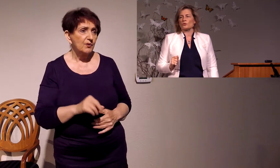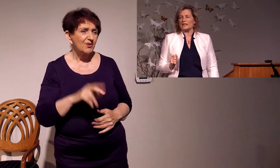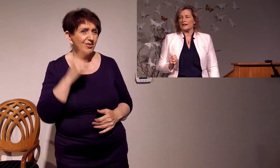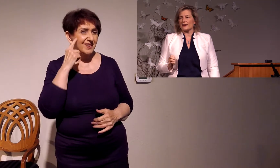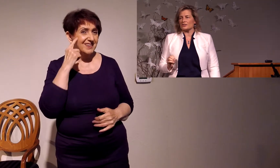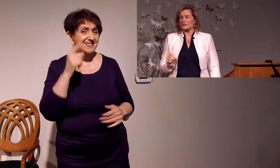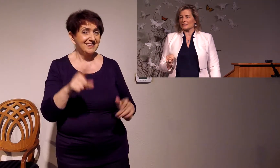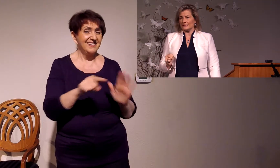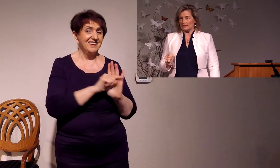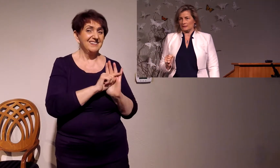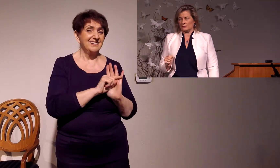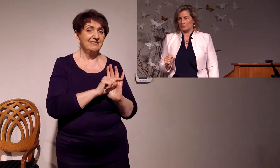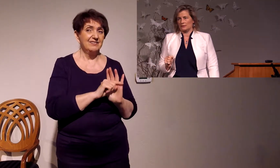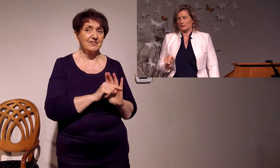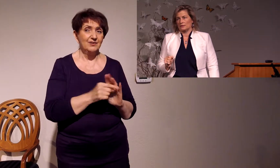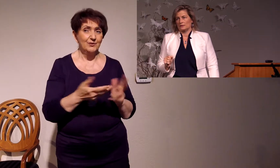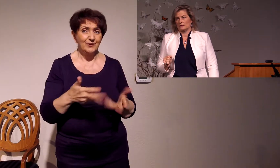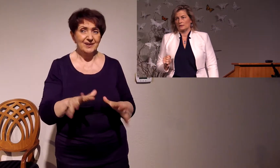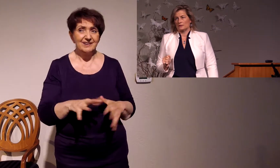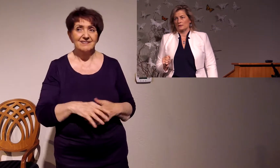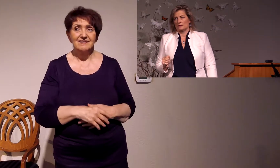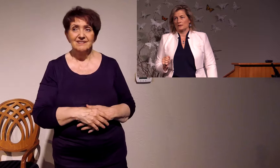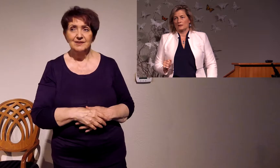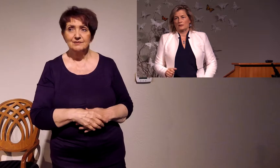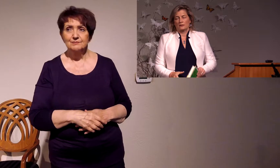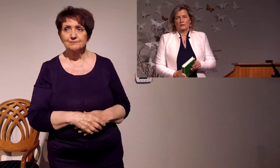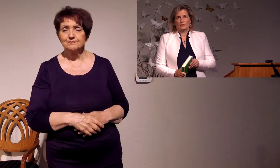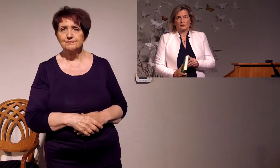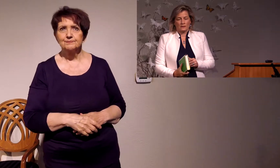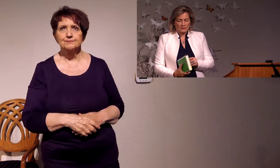saying already consciously?